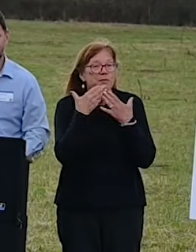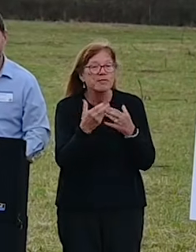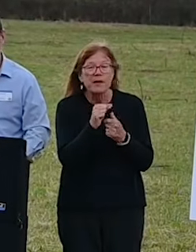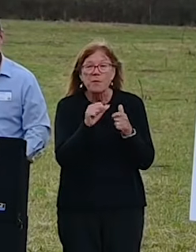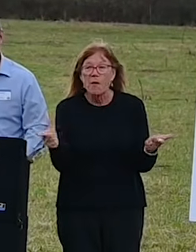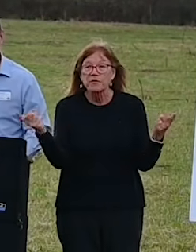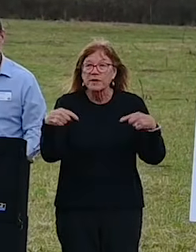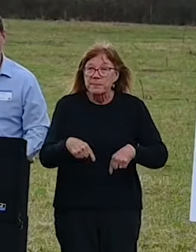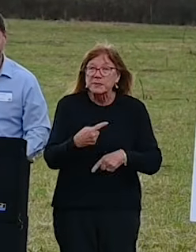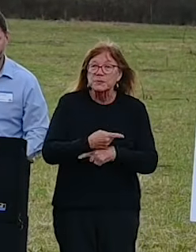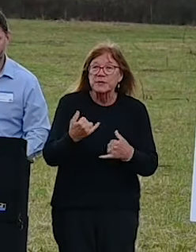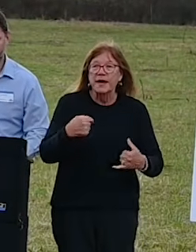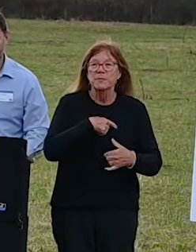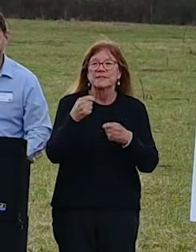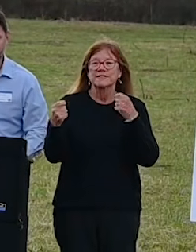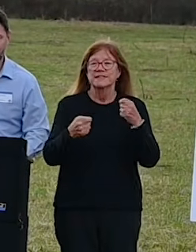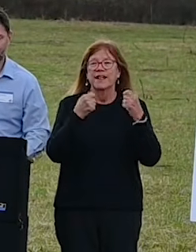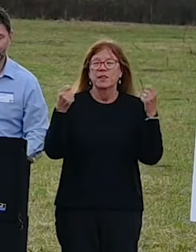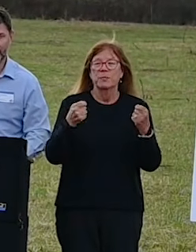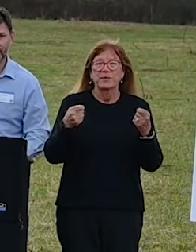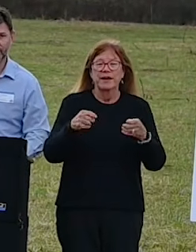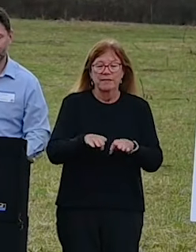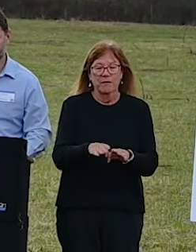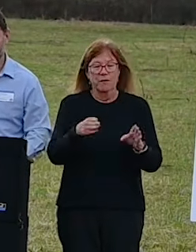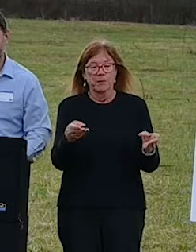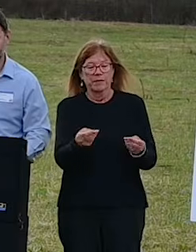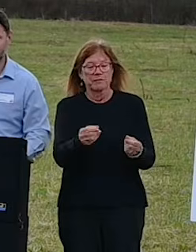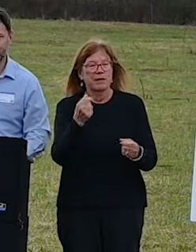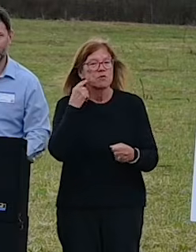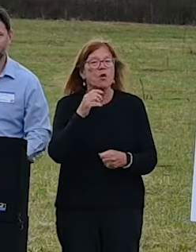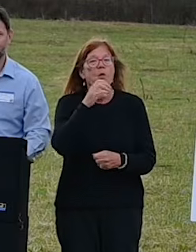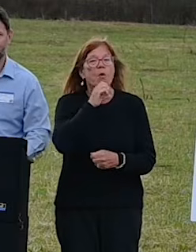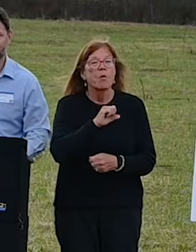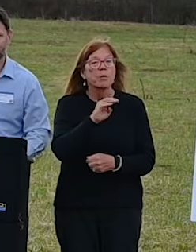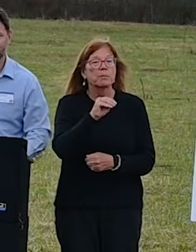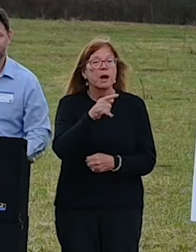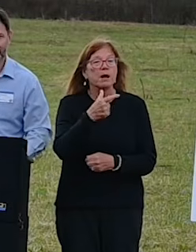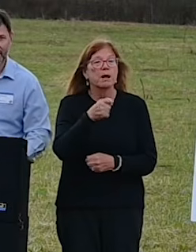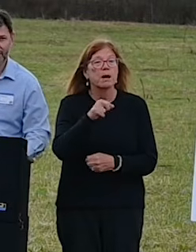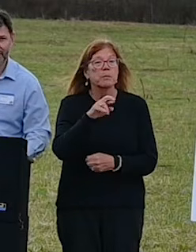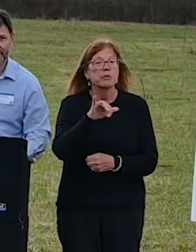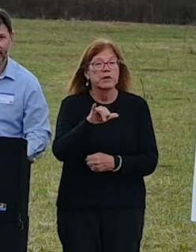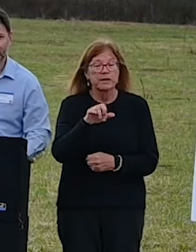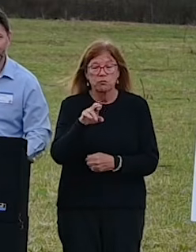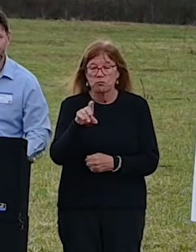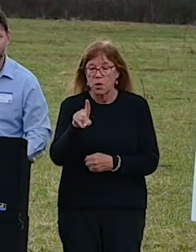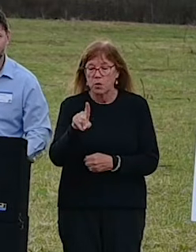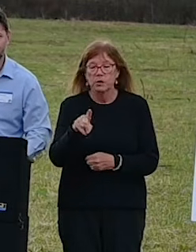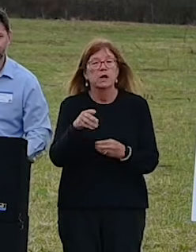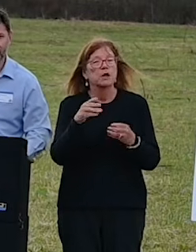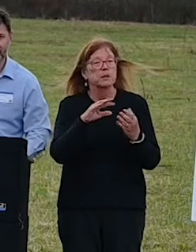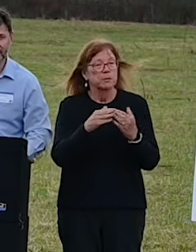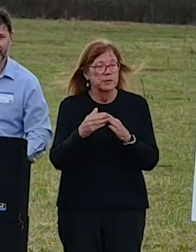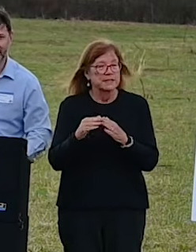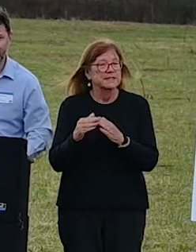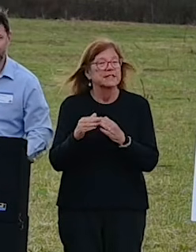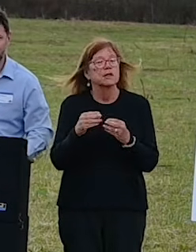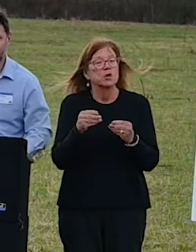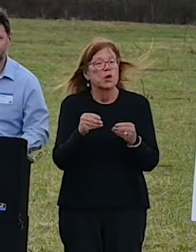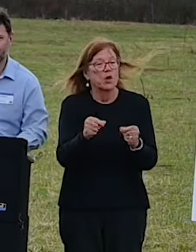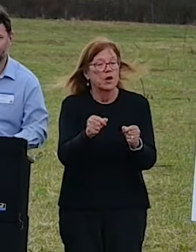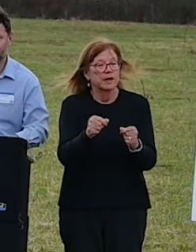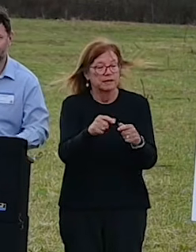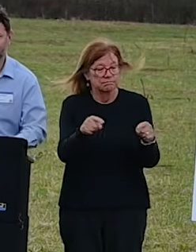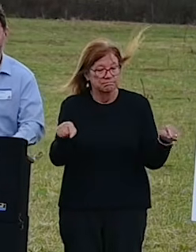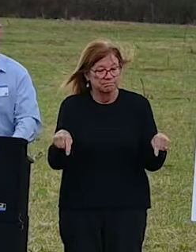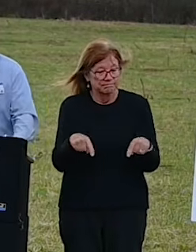we celebrate the groundbreaking for the Old Montgomery Road Community Garden Plots. I would now like to introduce County Executive